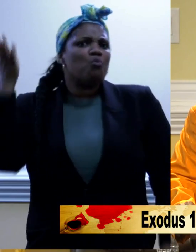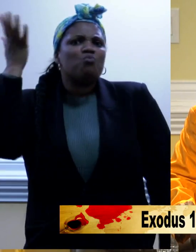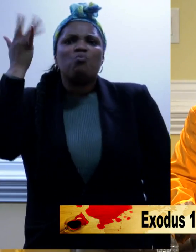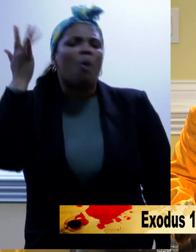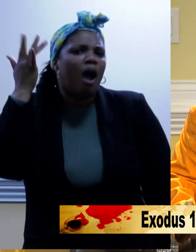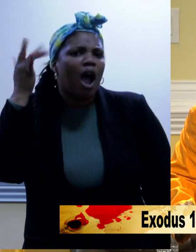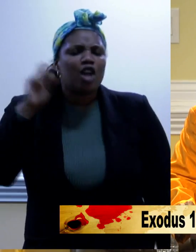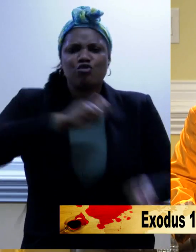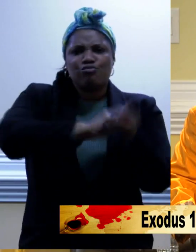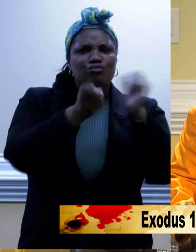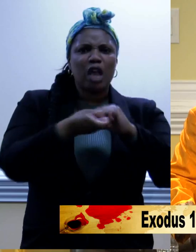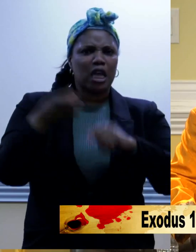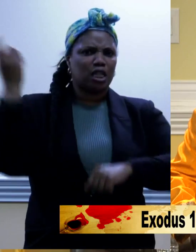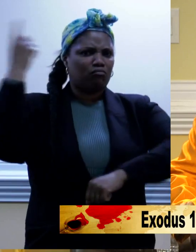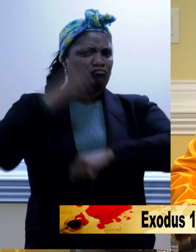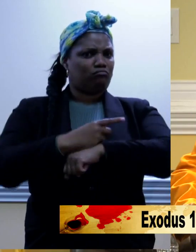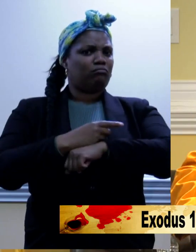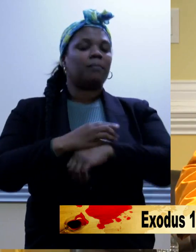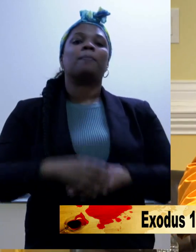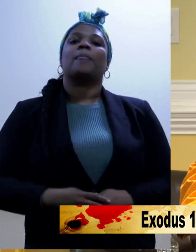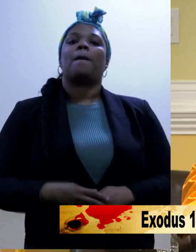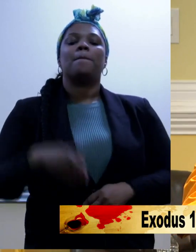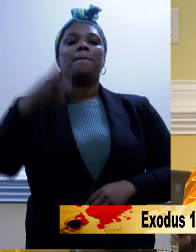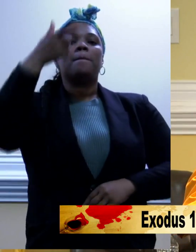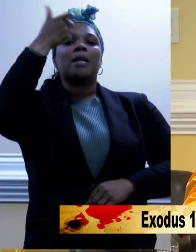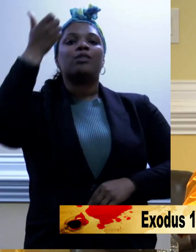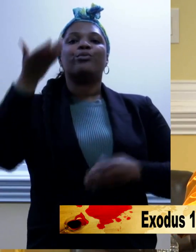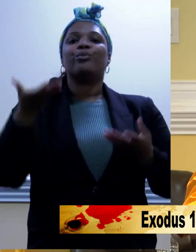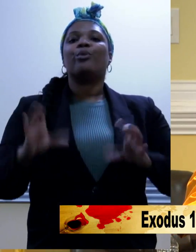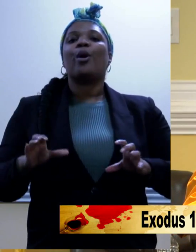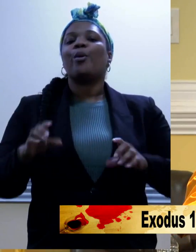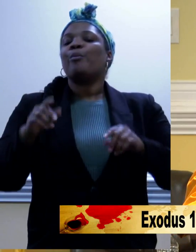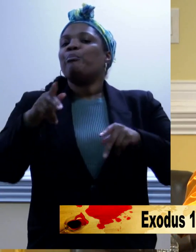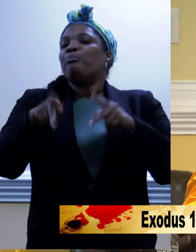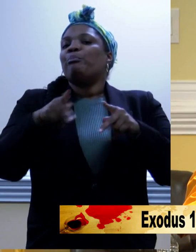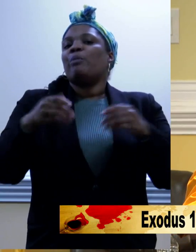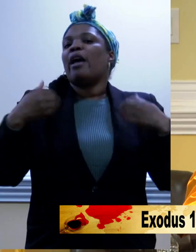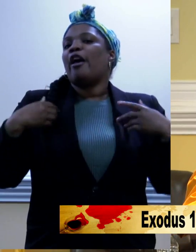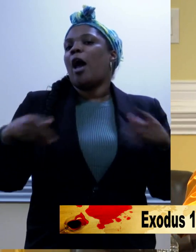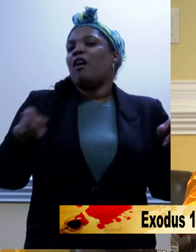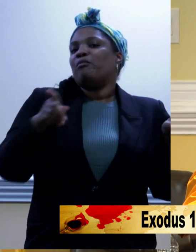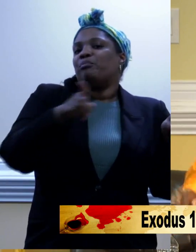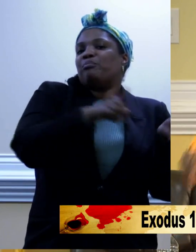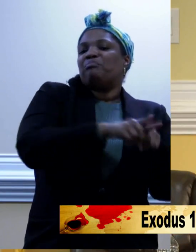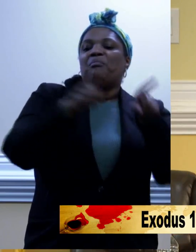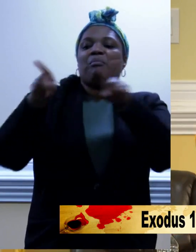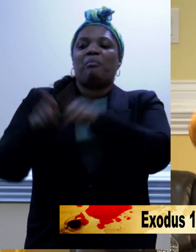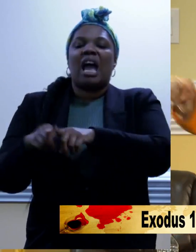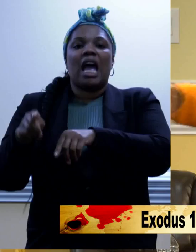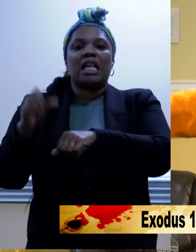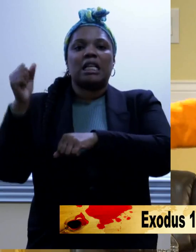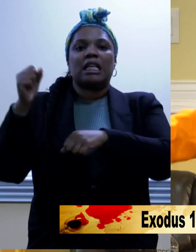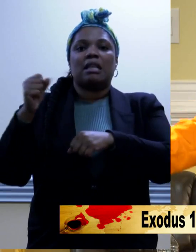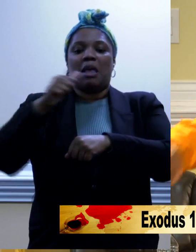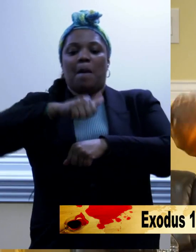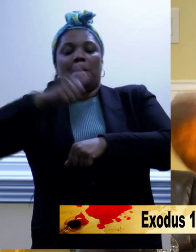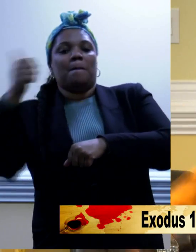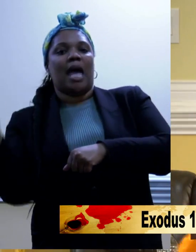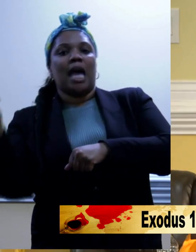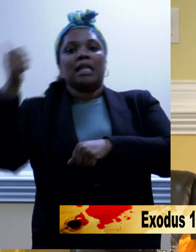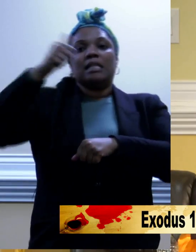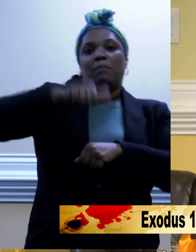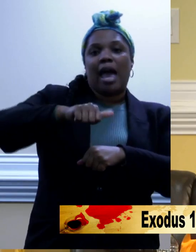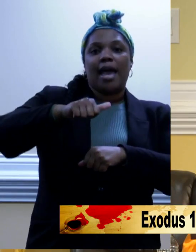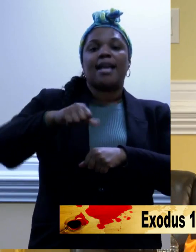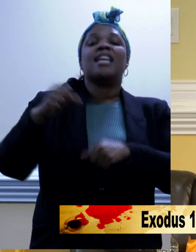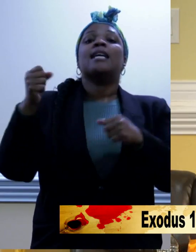this day. He said, because we don't want the people to have back Sabbath day. I got that Jewish calendar and threw